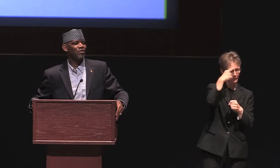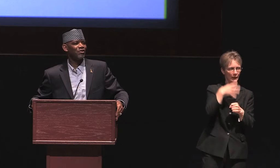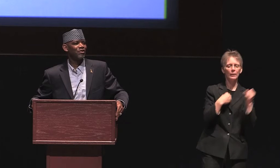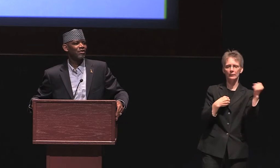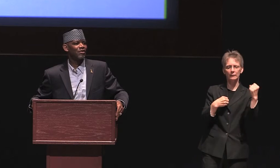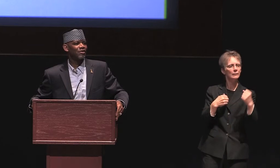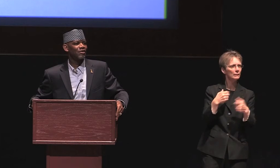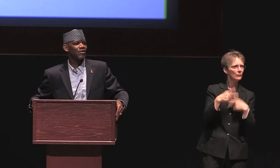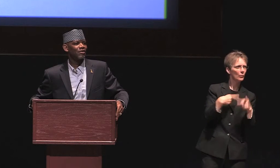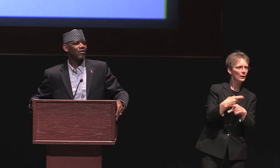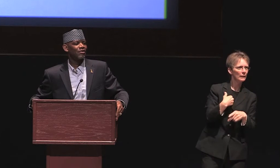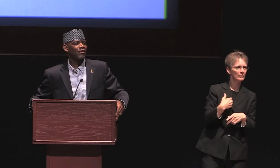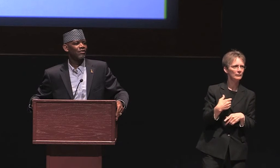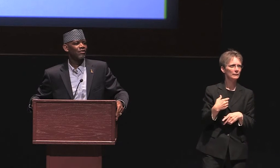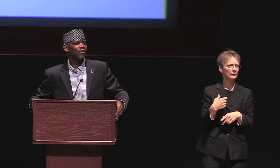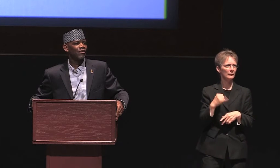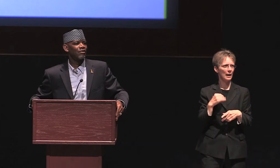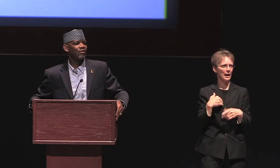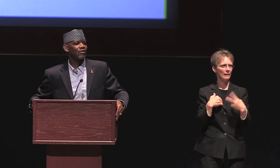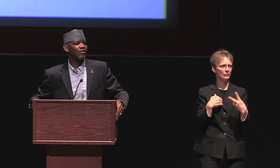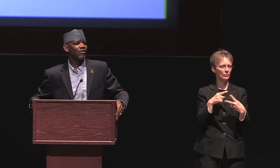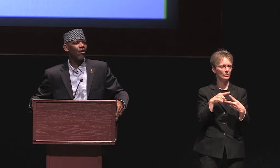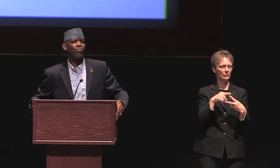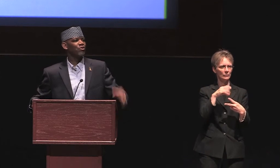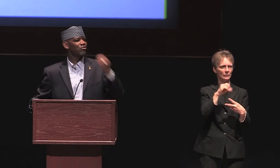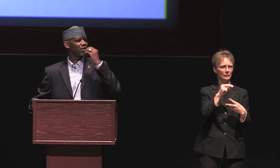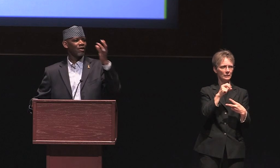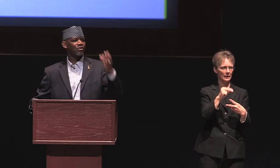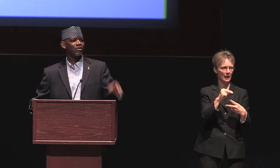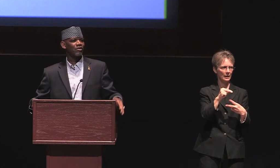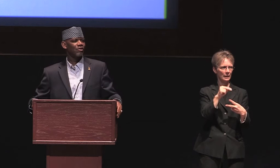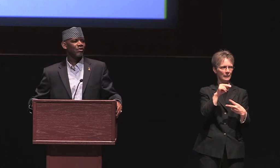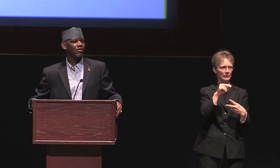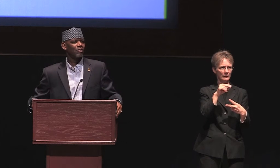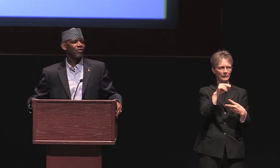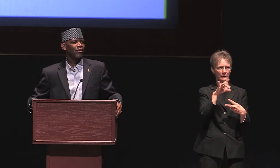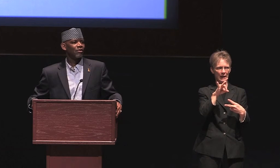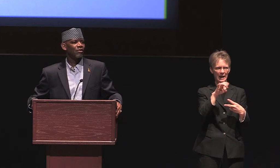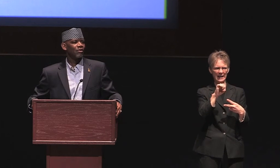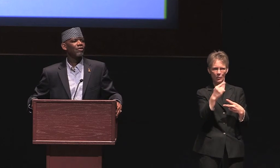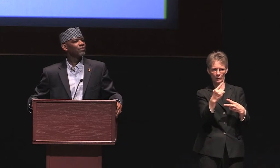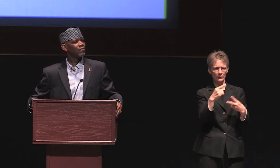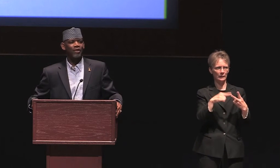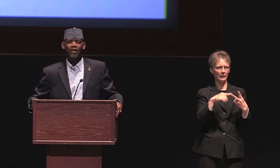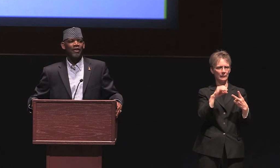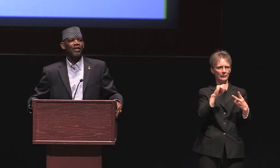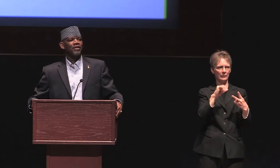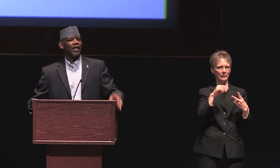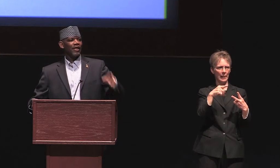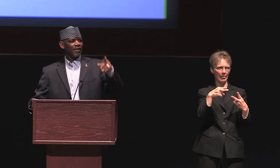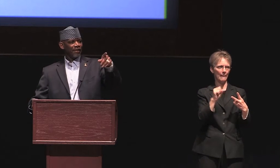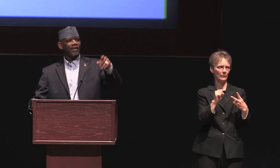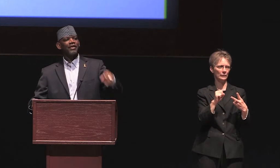camera do you use? I have two cameras. I have a Canon AE1. Oh, beautiful camera. And I have an Olympus, my digital camera.